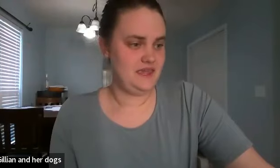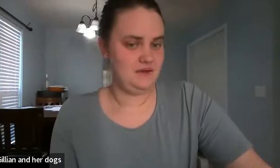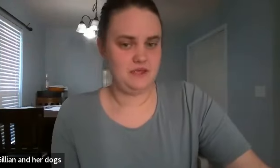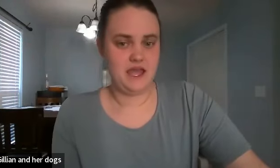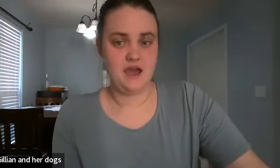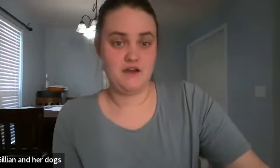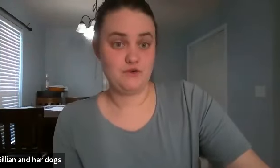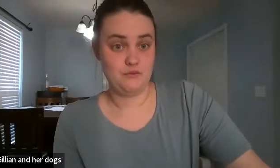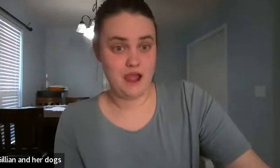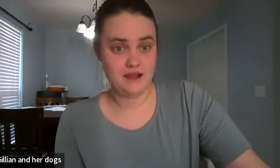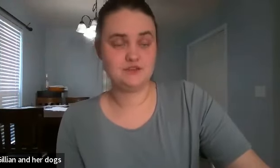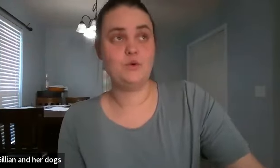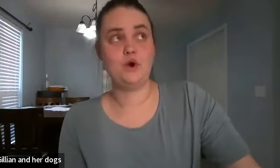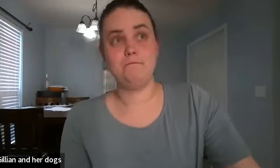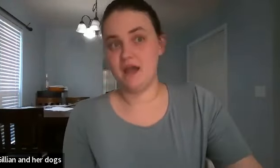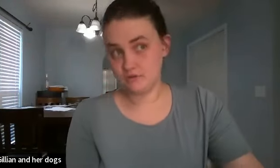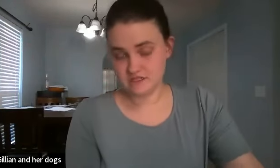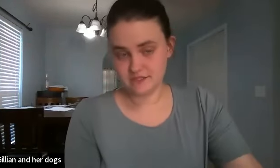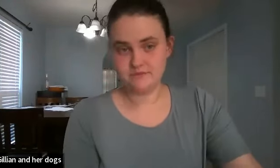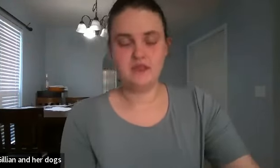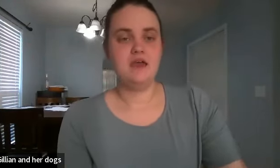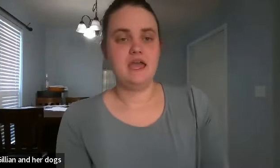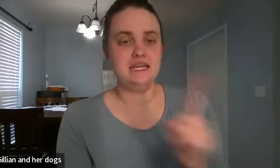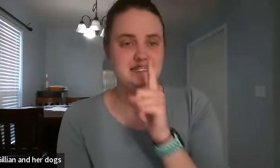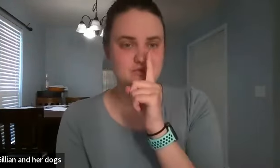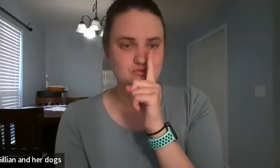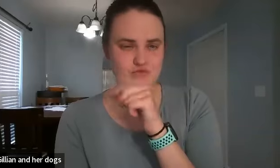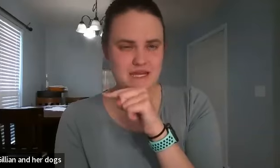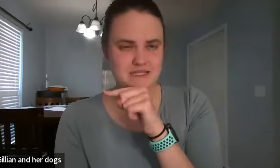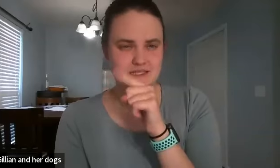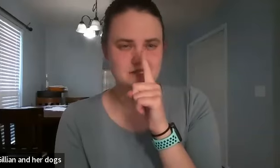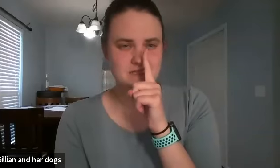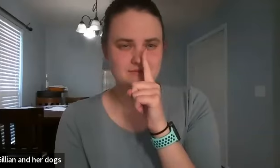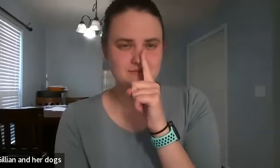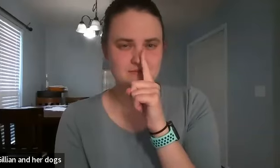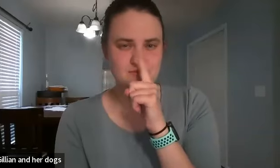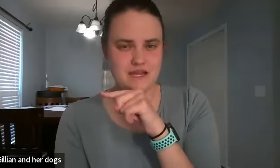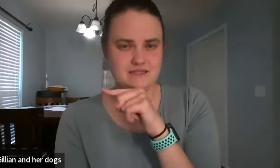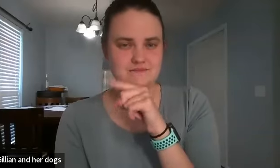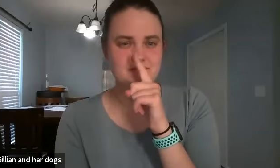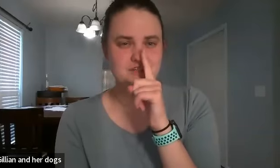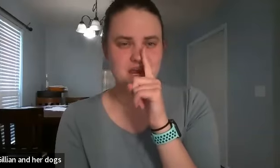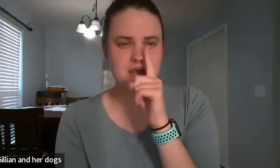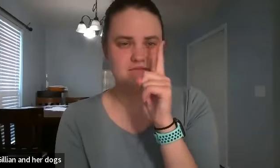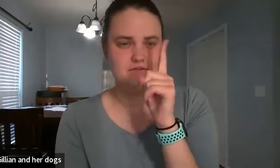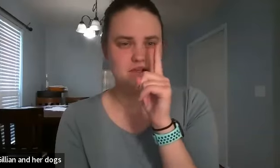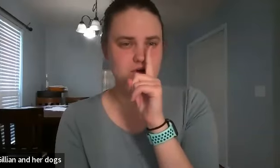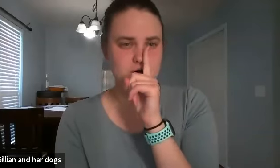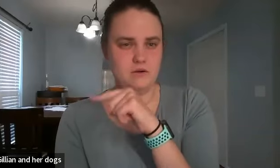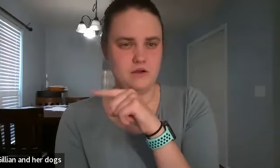Then we have rat or mouse, and it's rat. Rat. You just kind of have your finger go